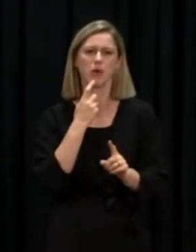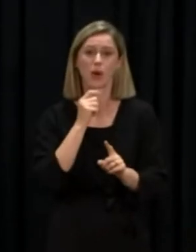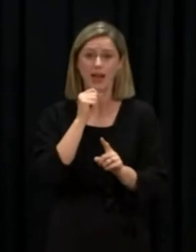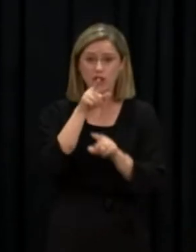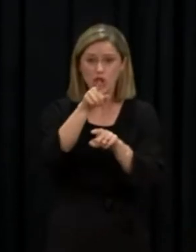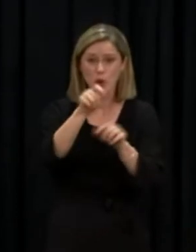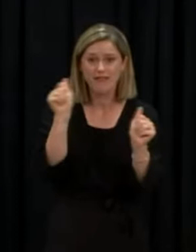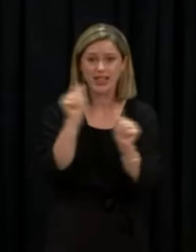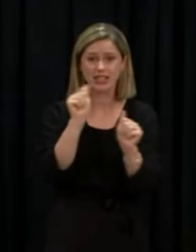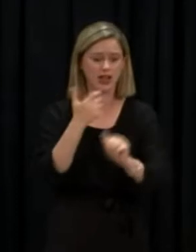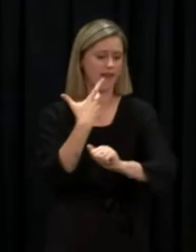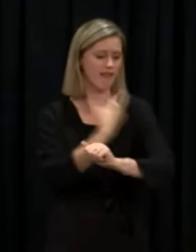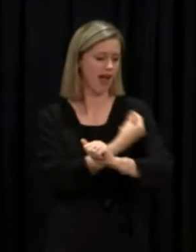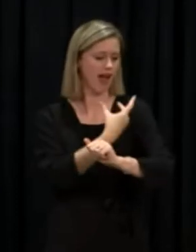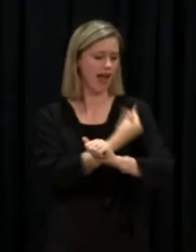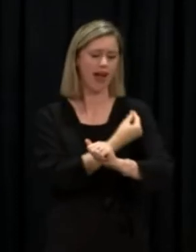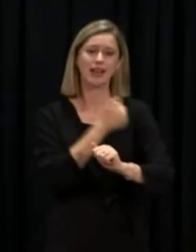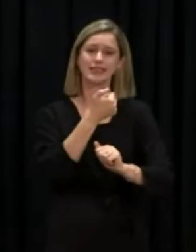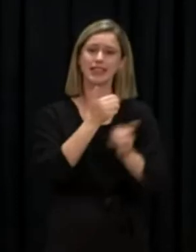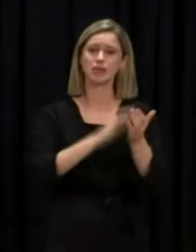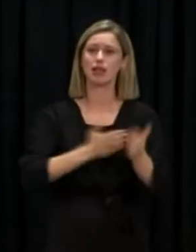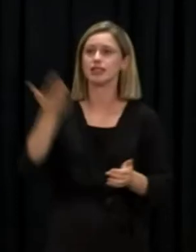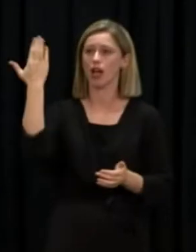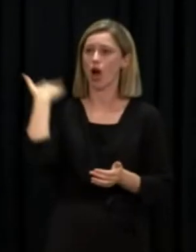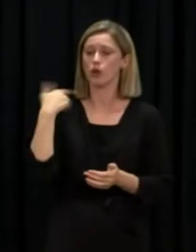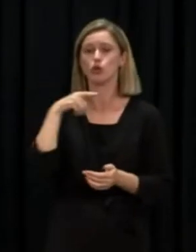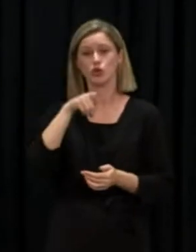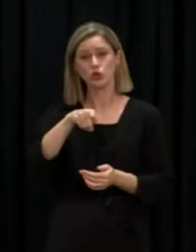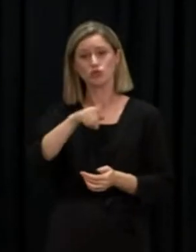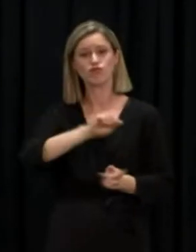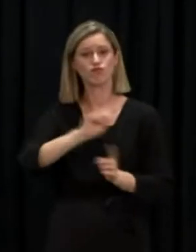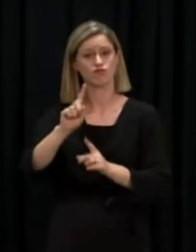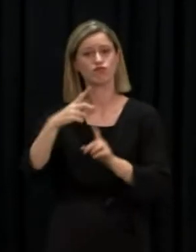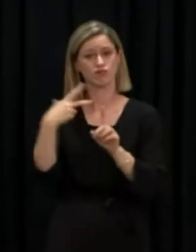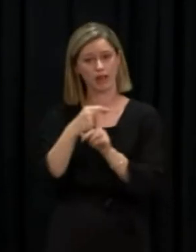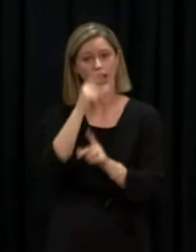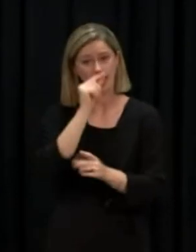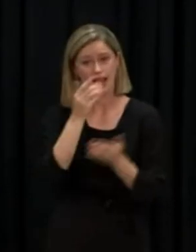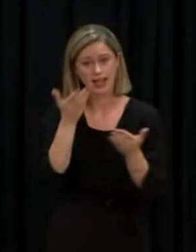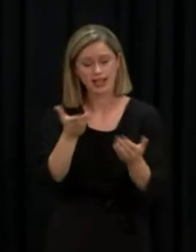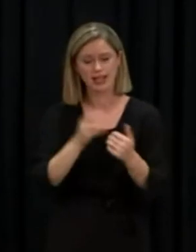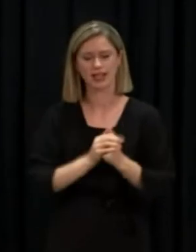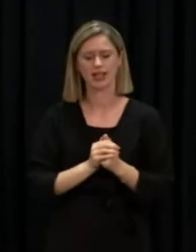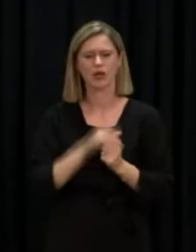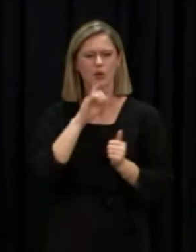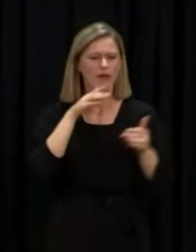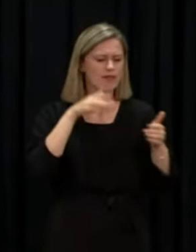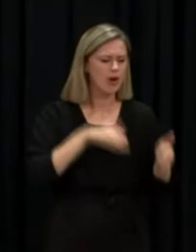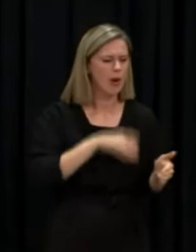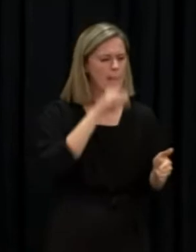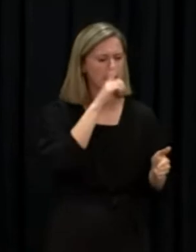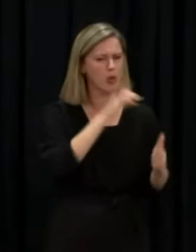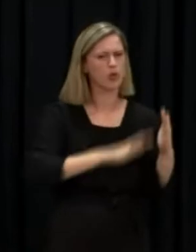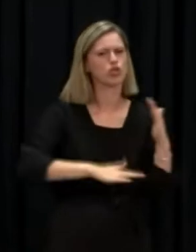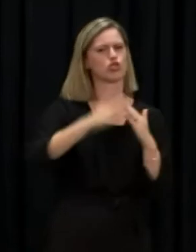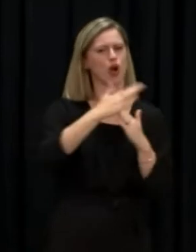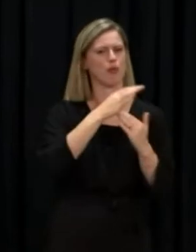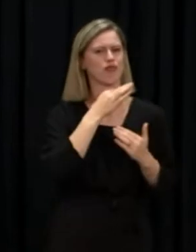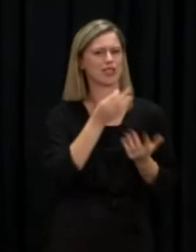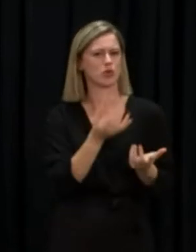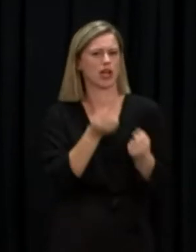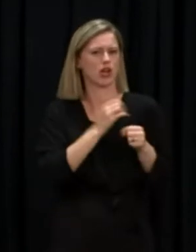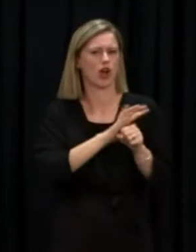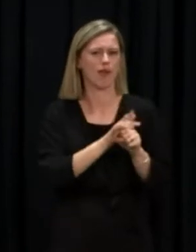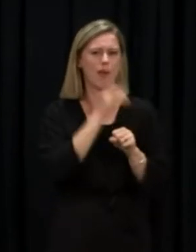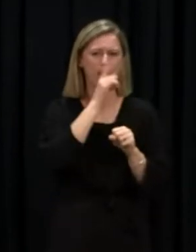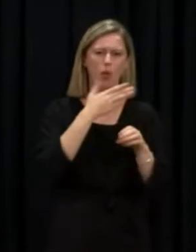fully vaccinated 6 months or more ago can get a booster. Our focus, though, will be encouraging those most at risk of COVID,